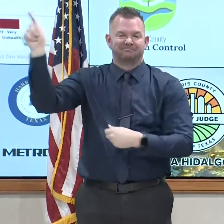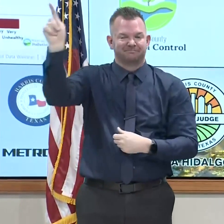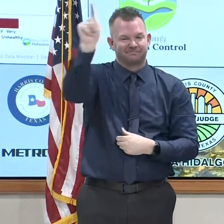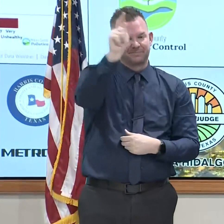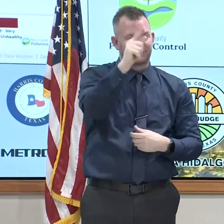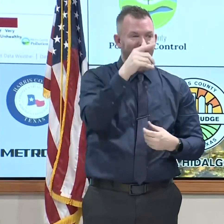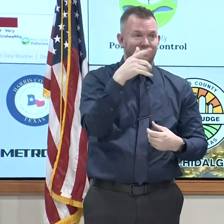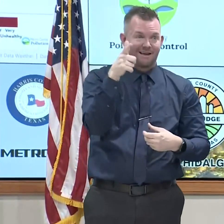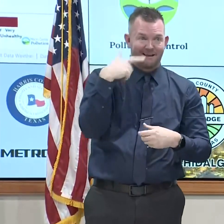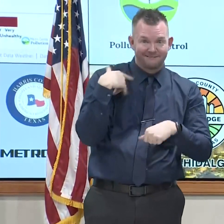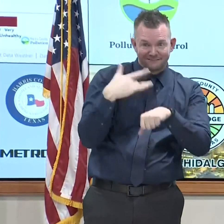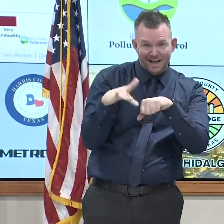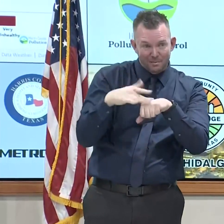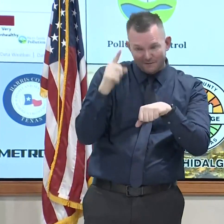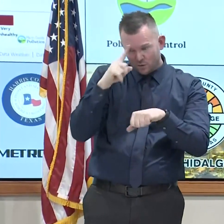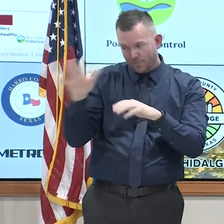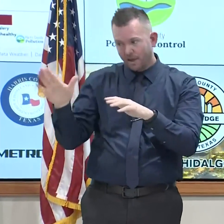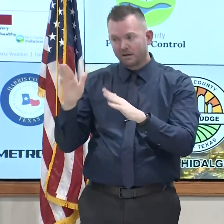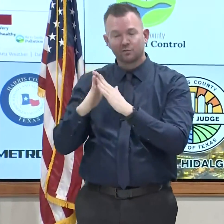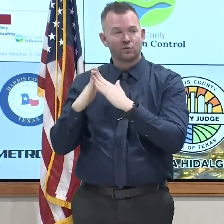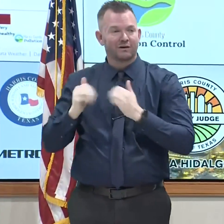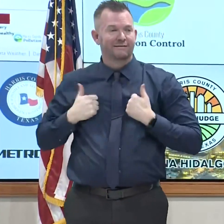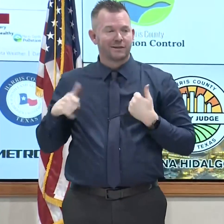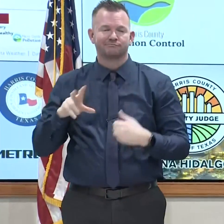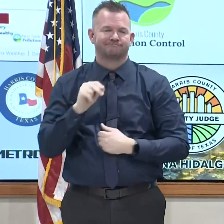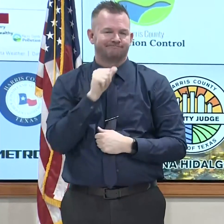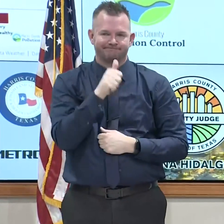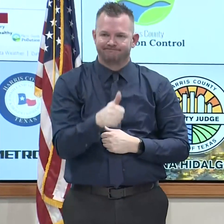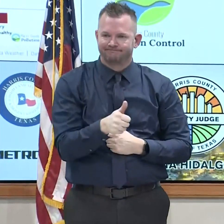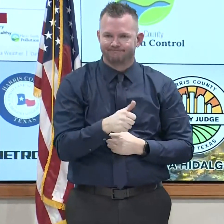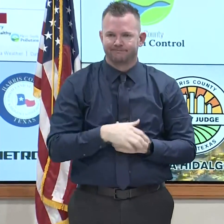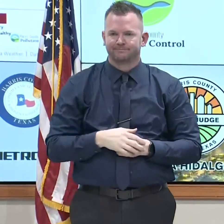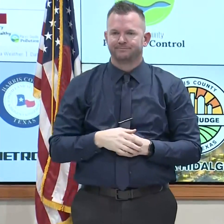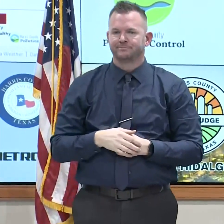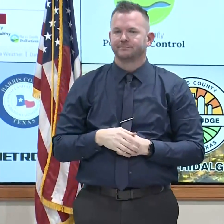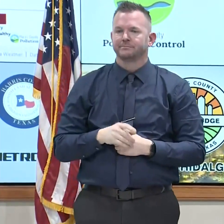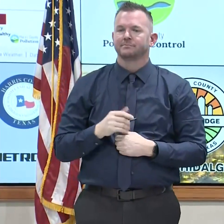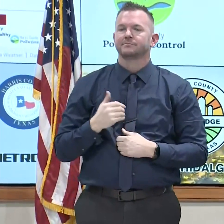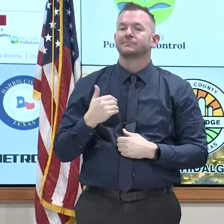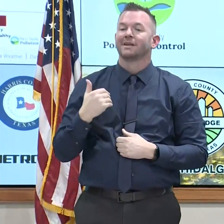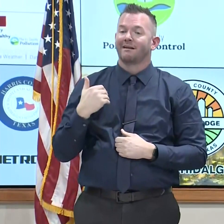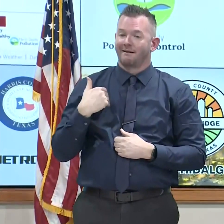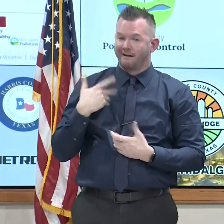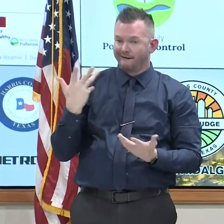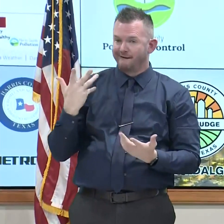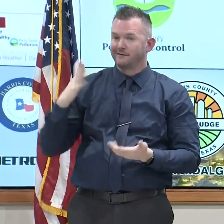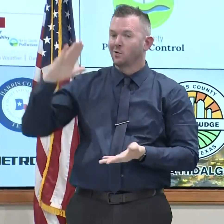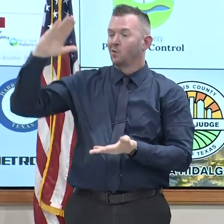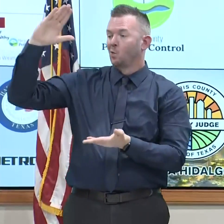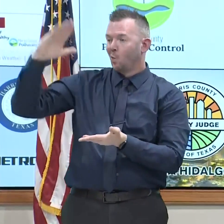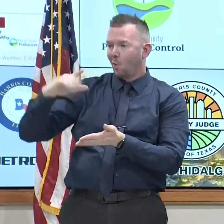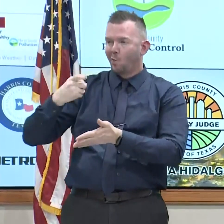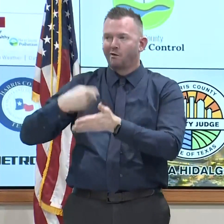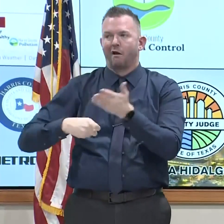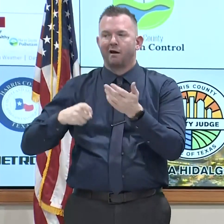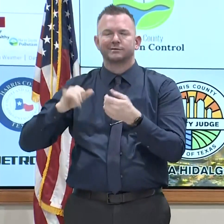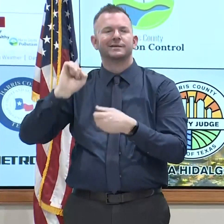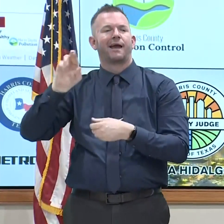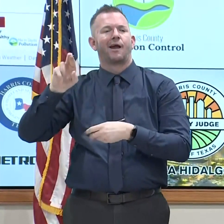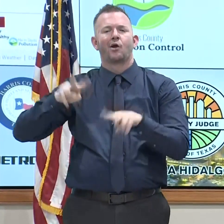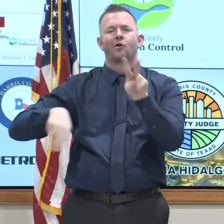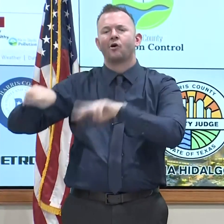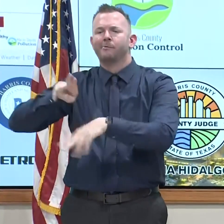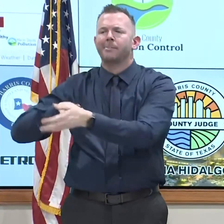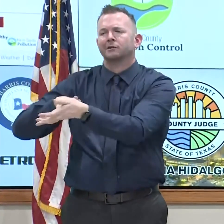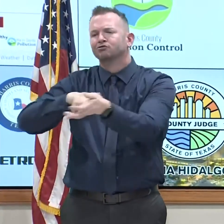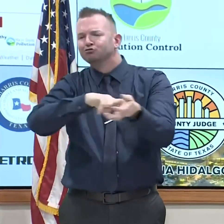County plans to fill. The implementation of these low-cost air monitors will layer in those gaps in areas where residents will be allowed to see the